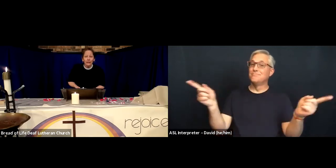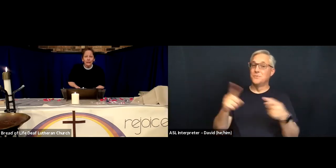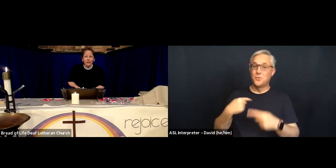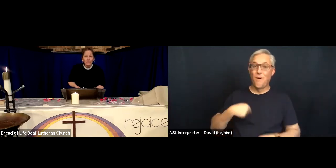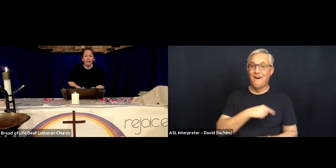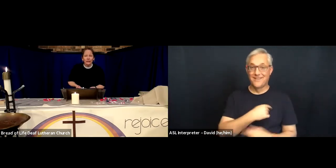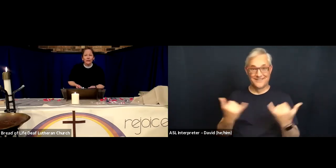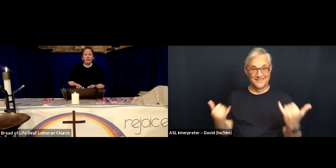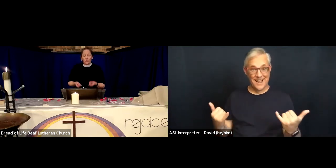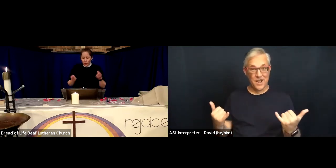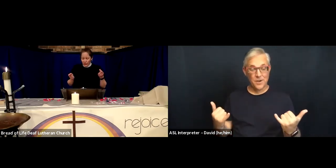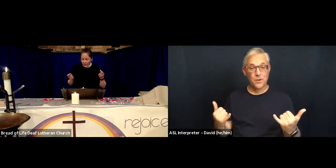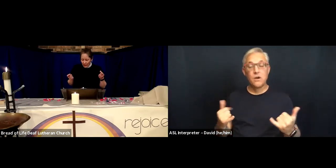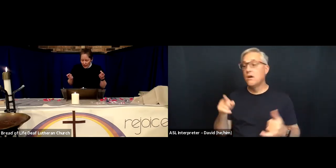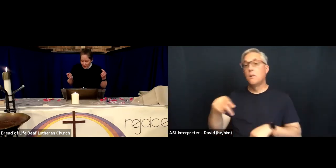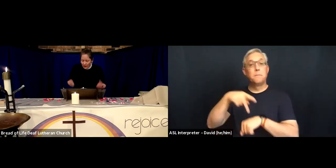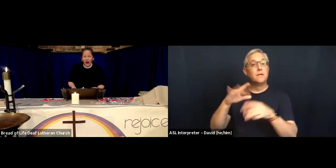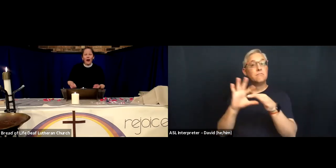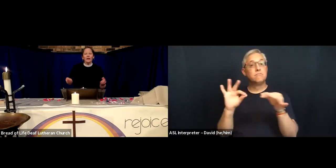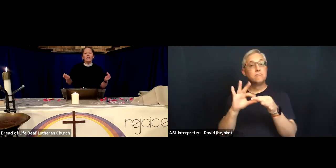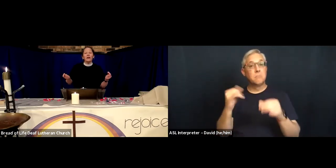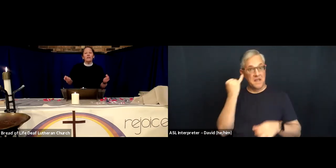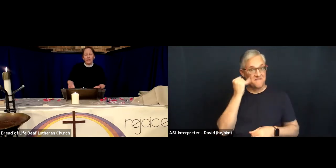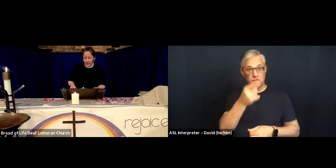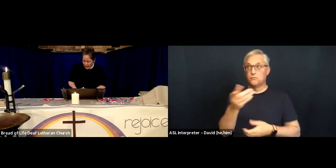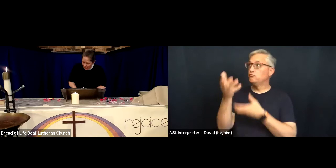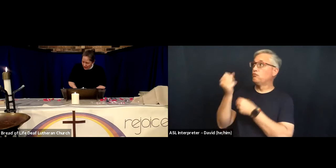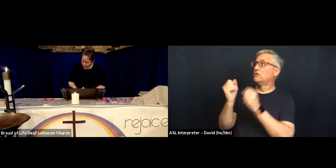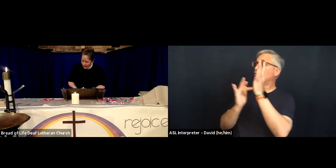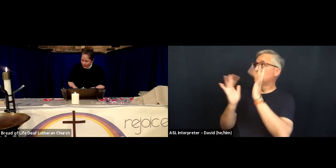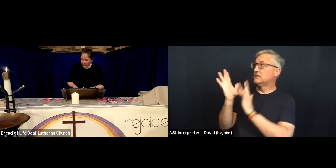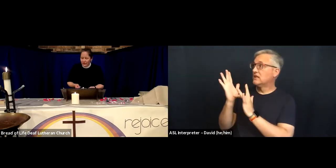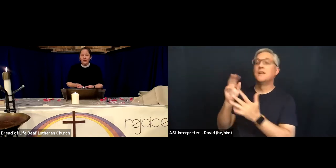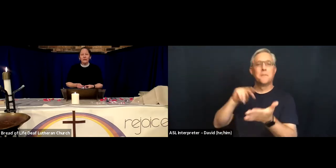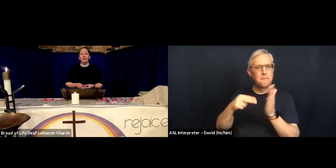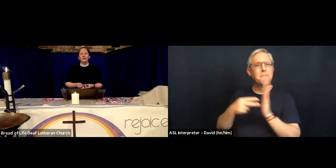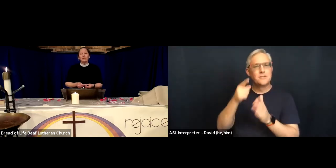God. You are trusting the God of King David.